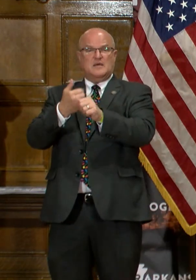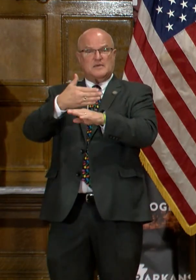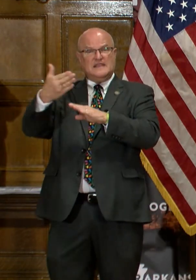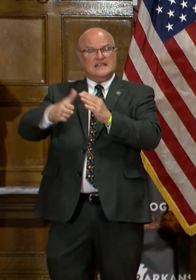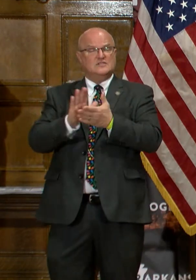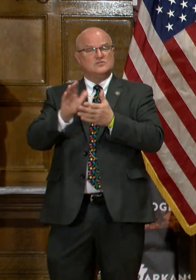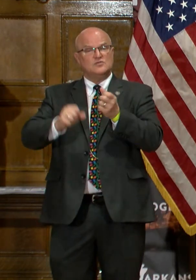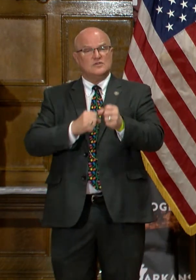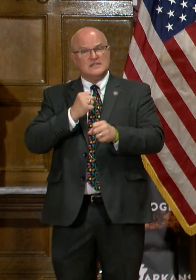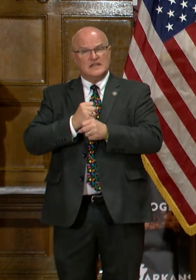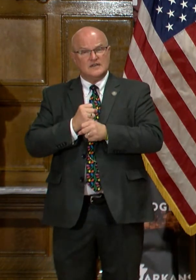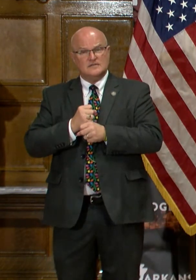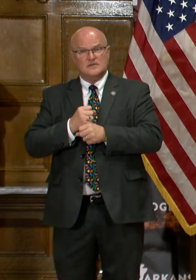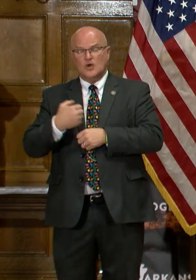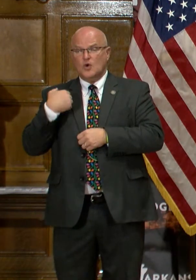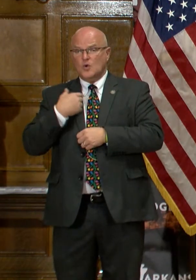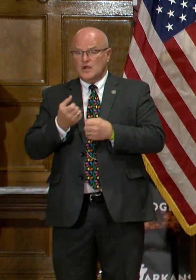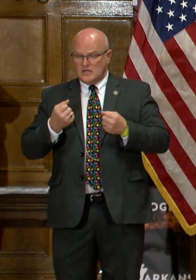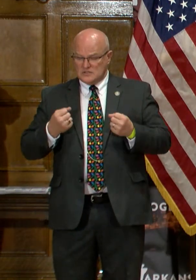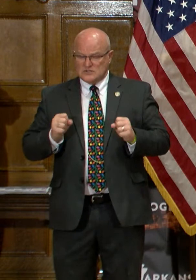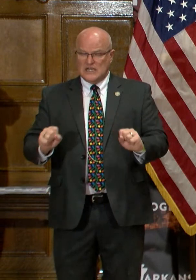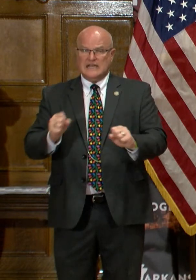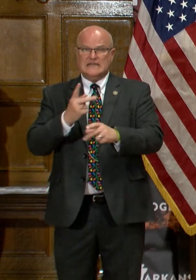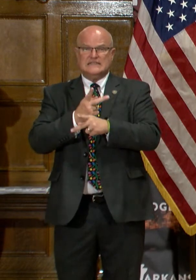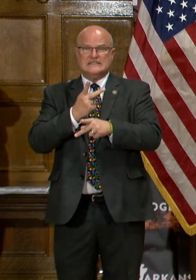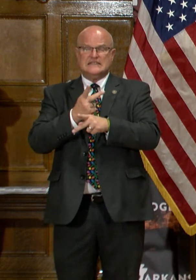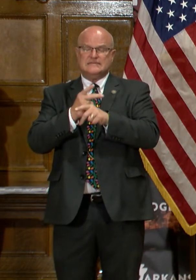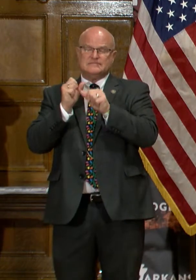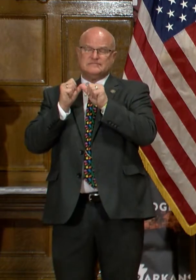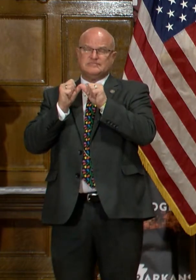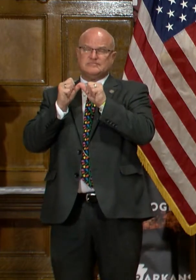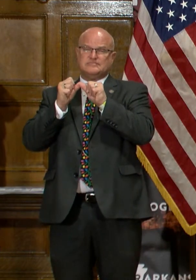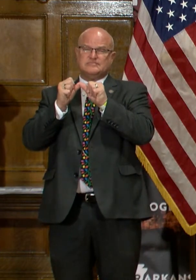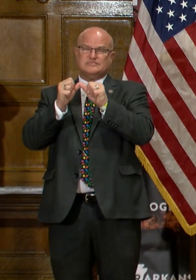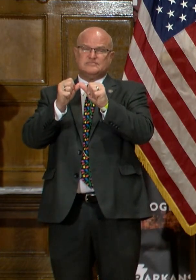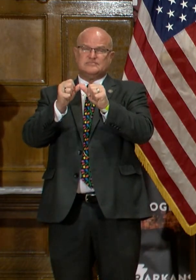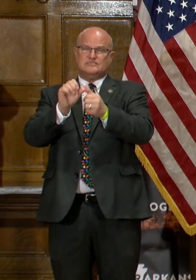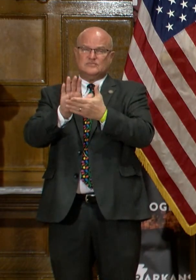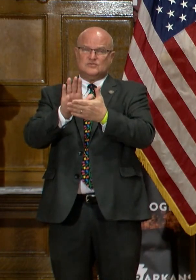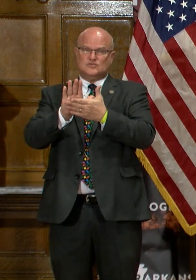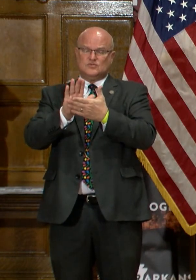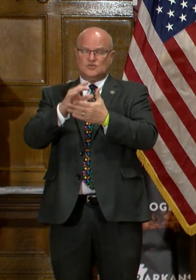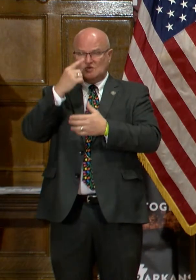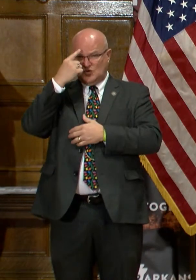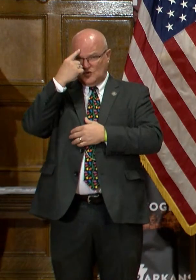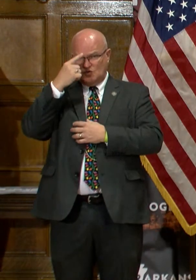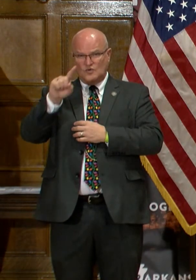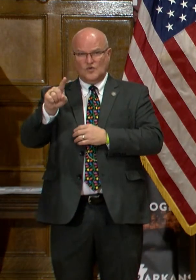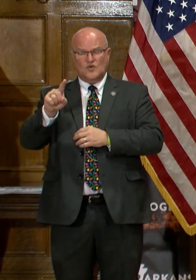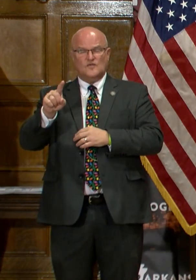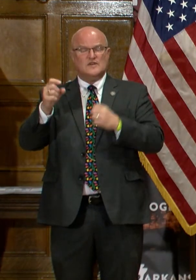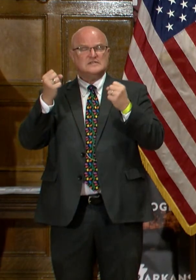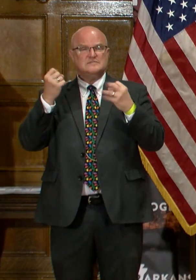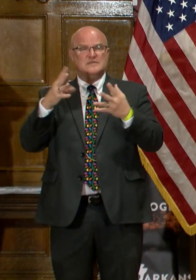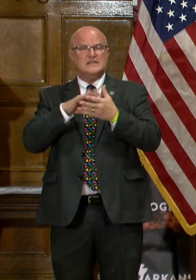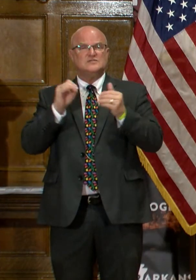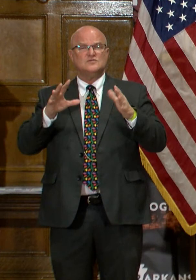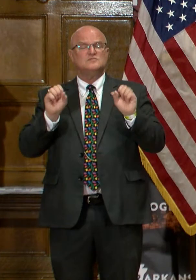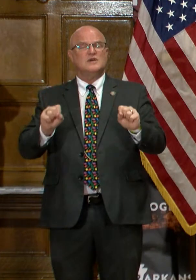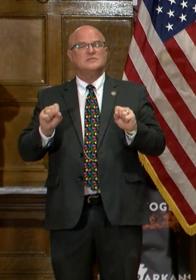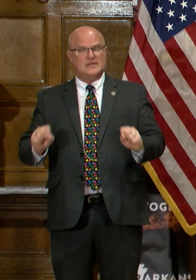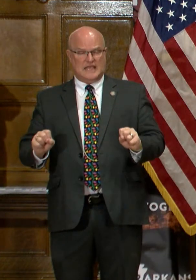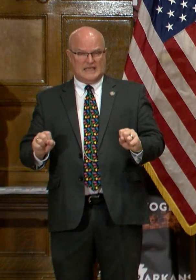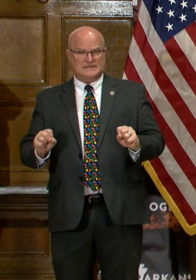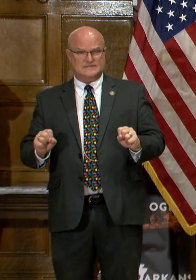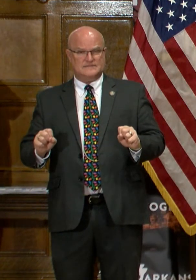the end of the school year. We are trying to keep the continuity of a school year going for as many students as we